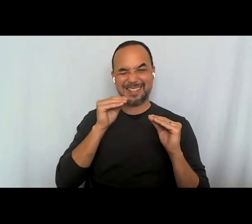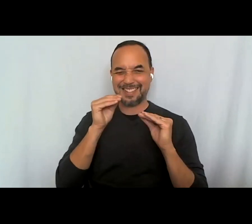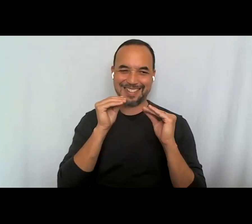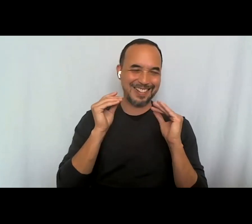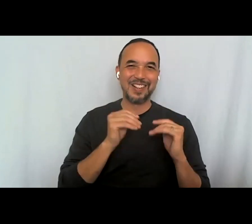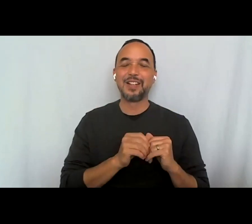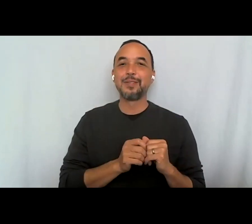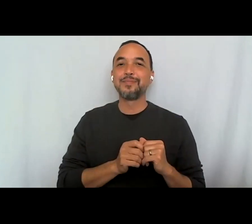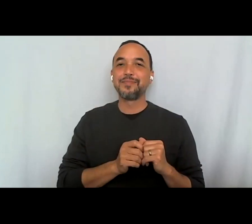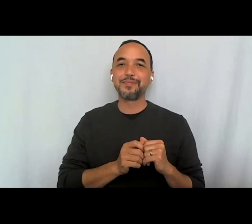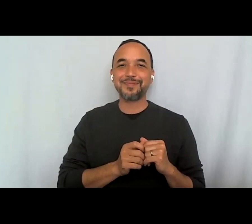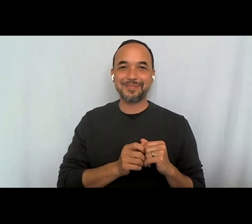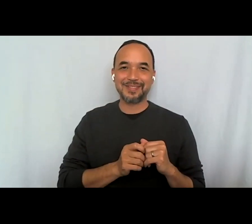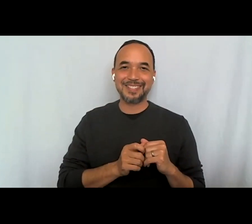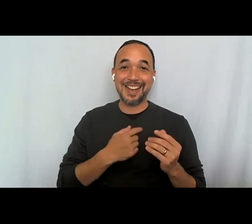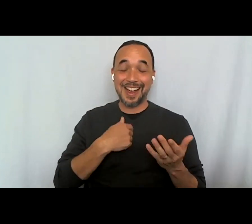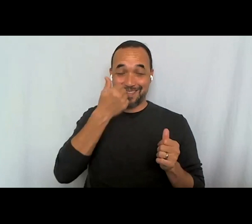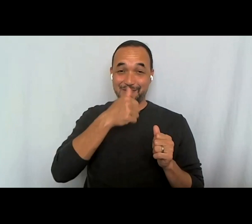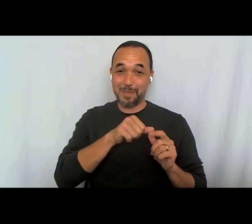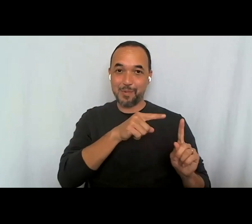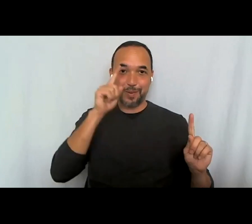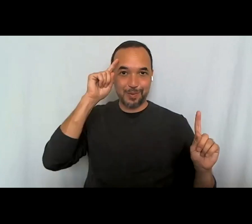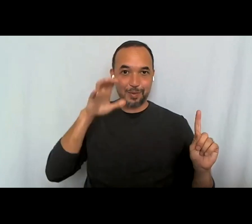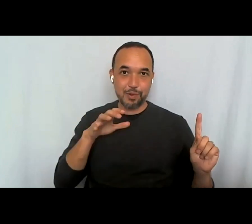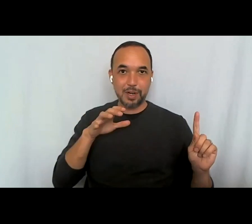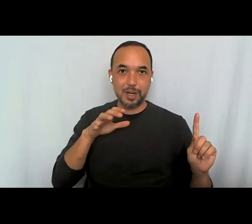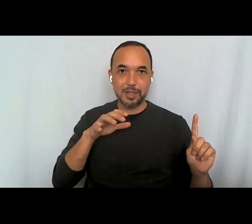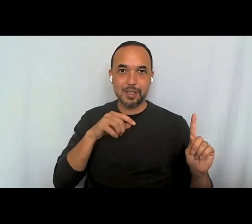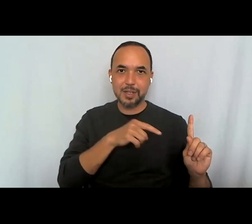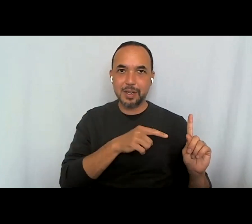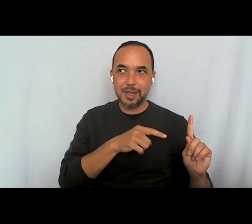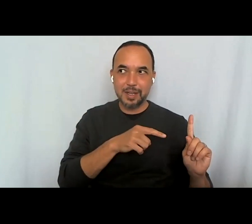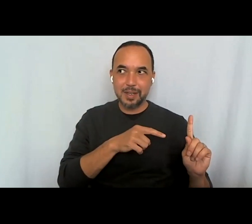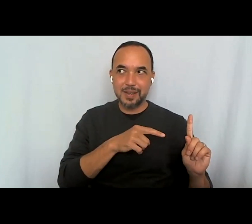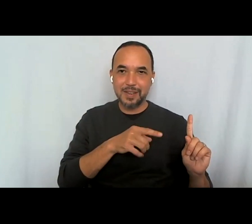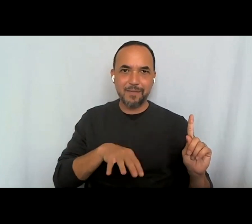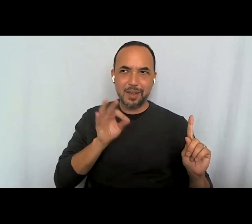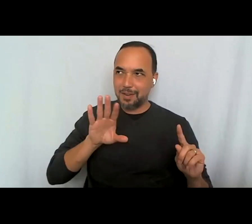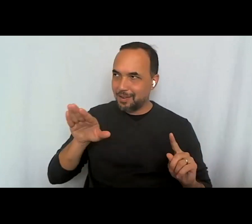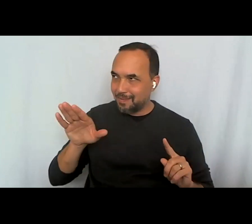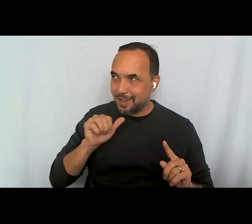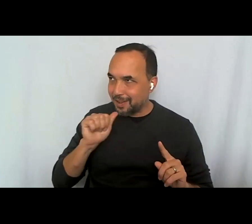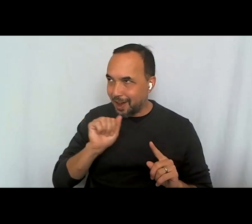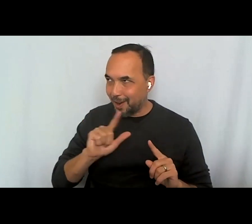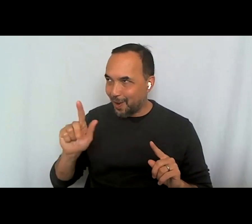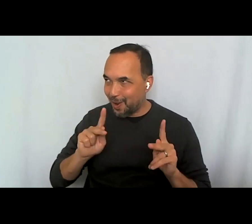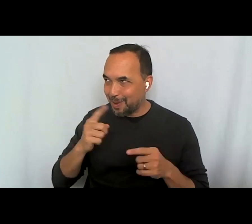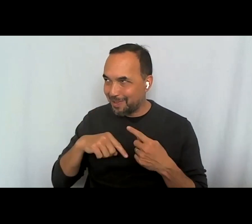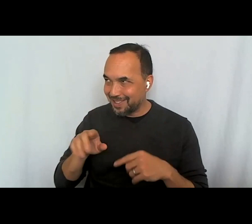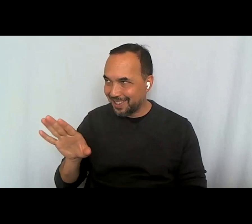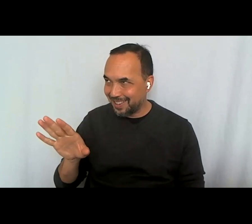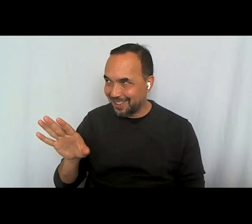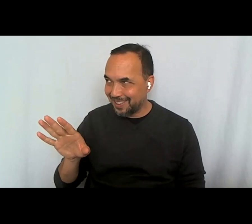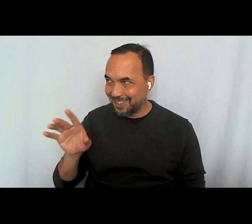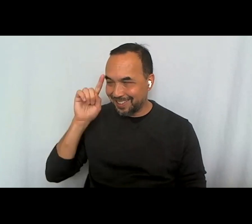I remember it was a surprise to him when he found out not everybody knew how to sign. He was surprised about that.